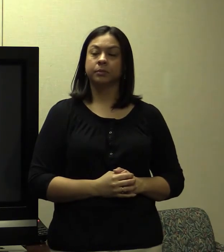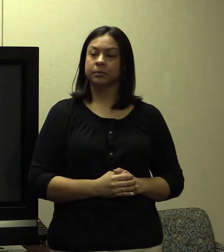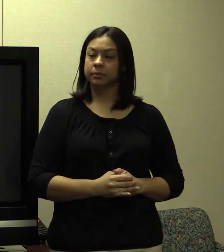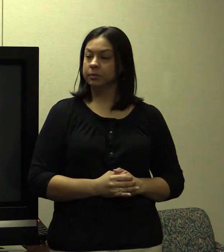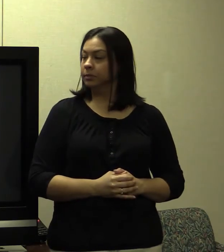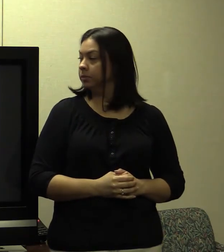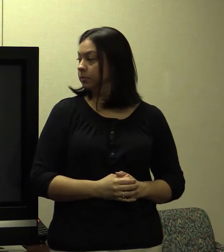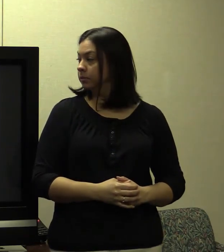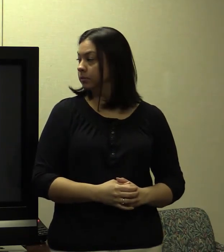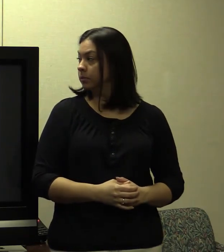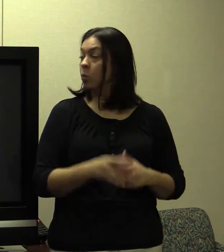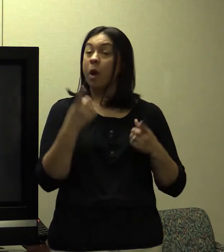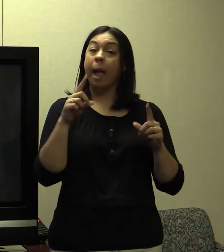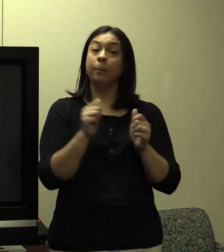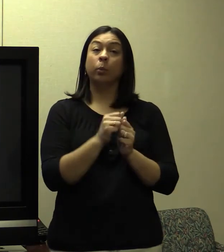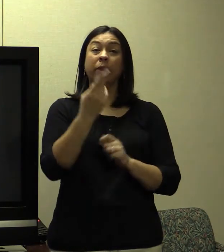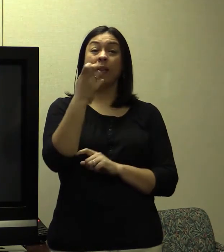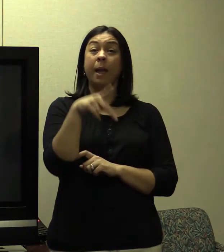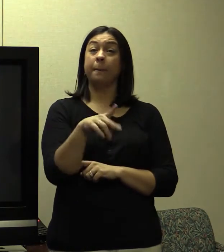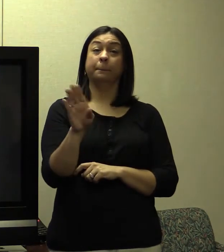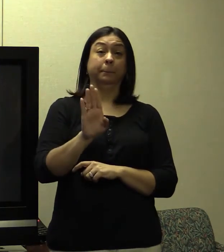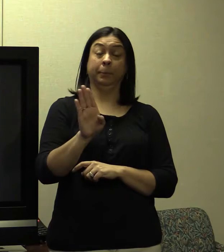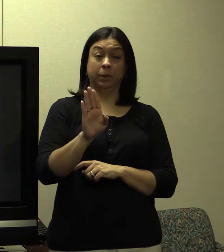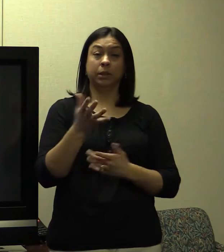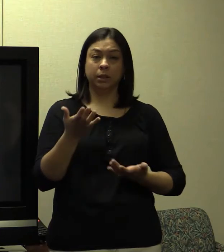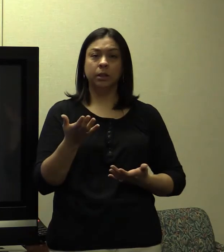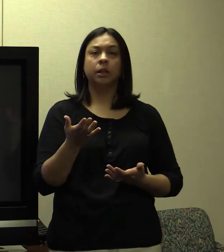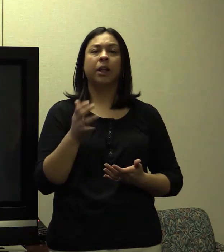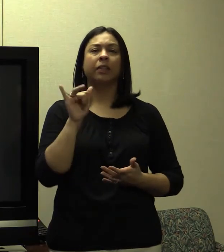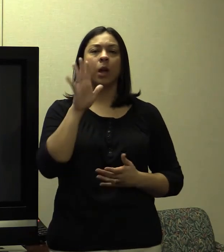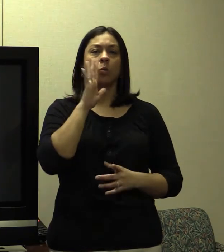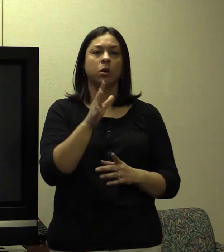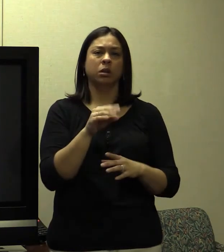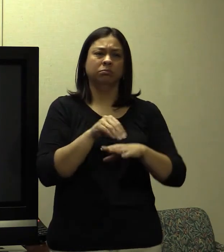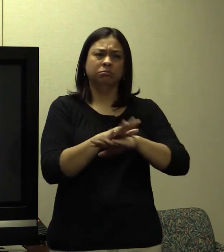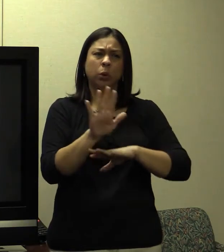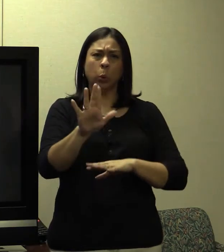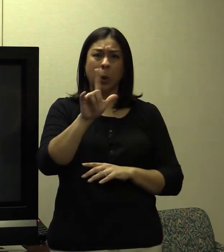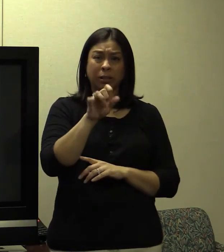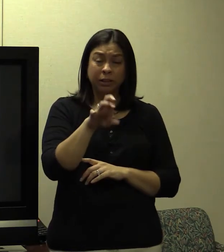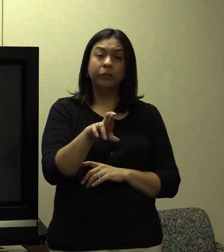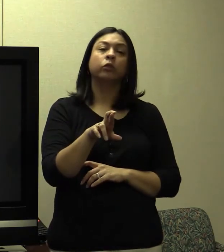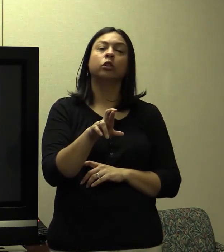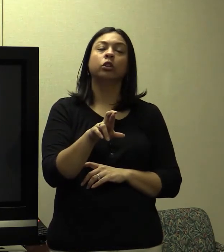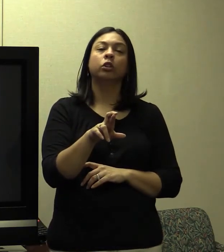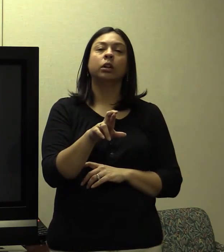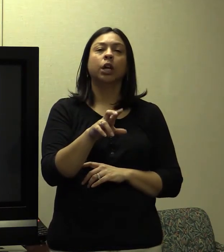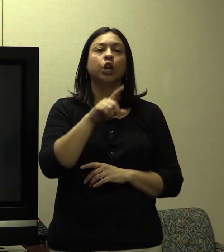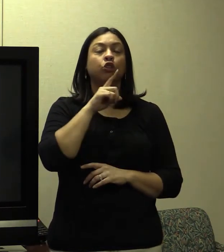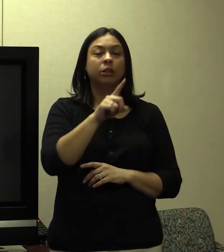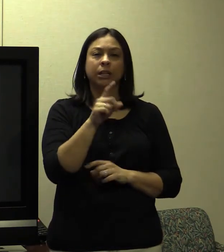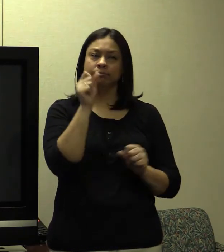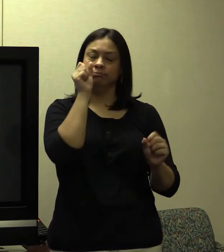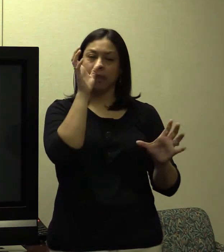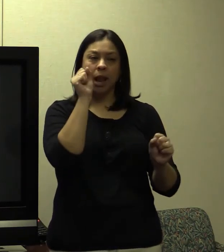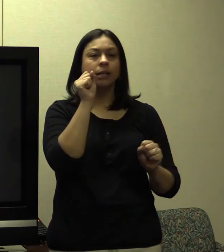So what happens with hepatitis B, which affects the liver, and it's really amazing, it's 2 billion